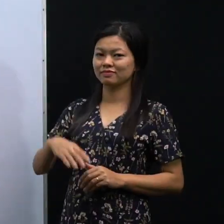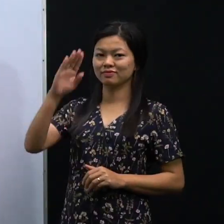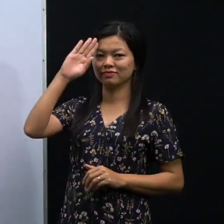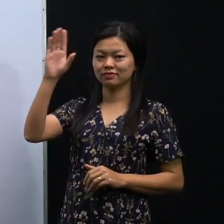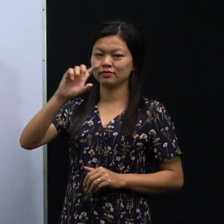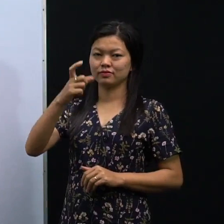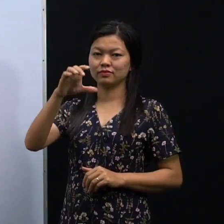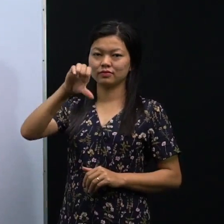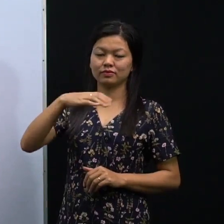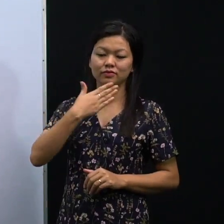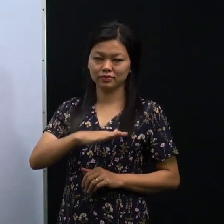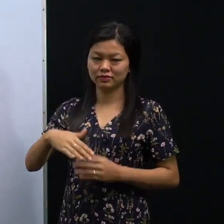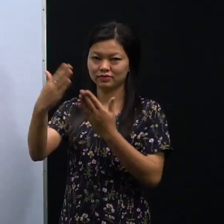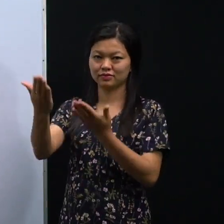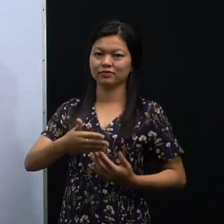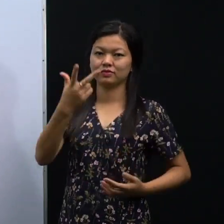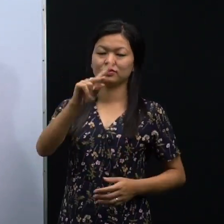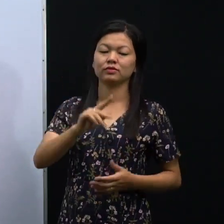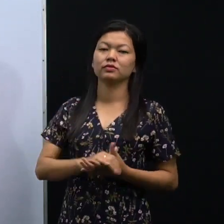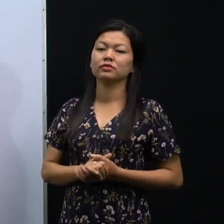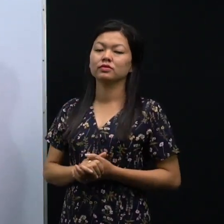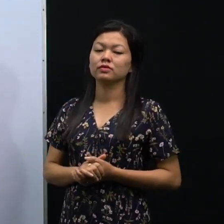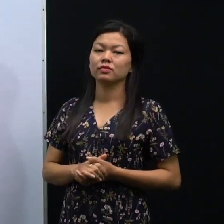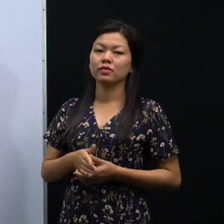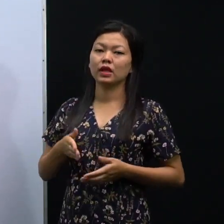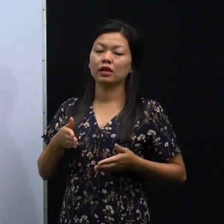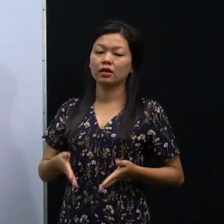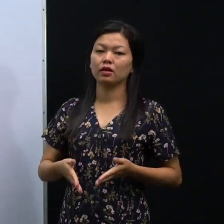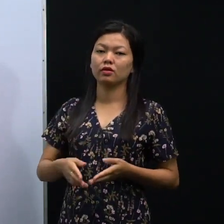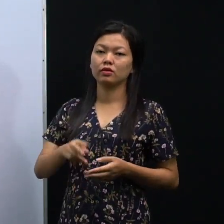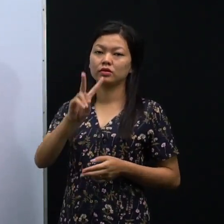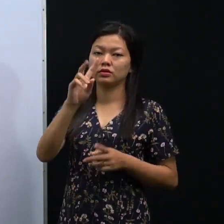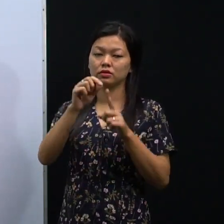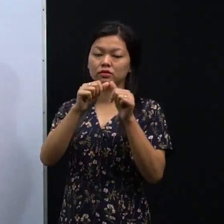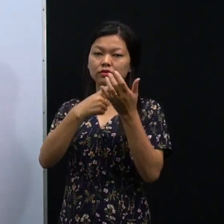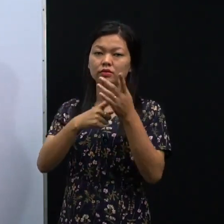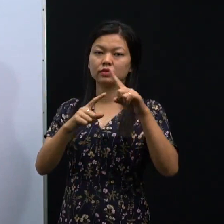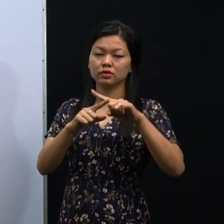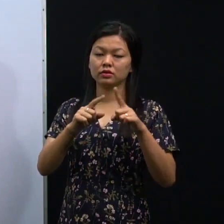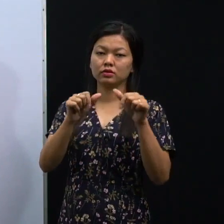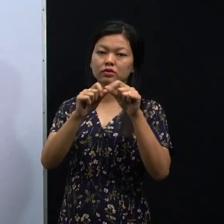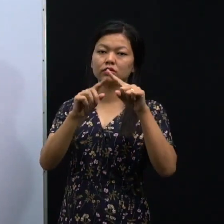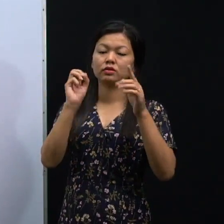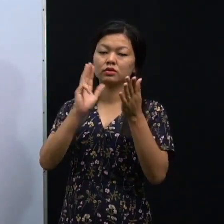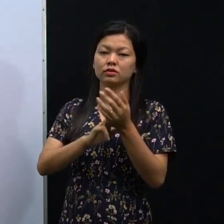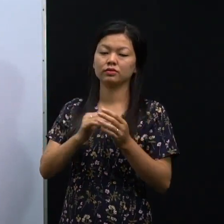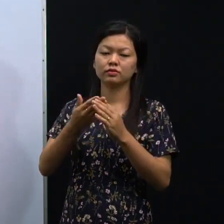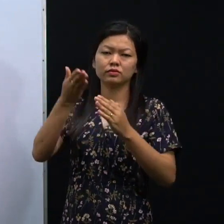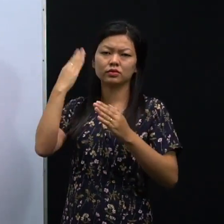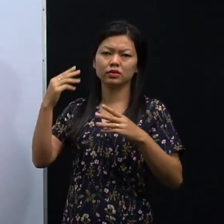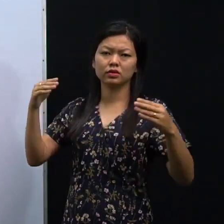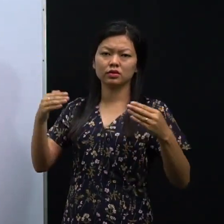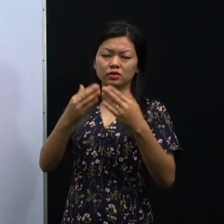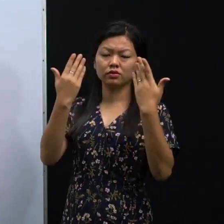Hello, my dear class 9 students, welcome back. So we'll continue with the second part of the structure of atom. Yesterday I have given a brief introduction about